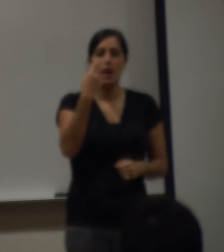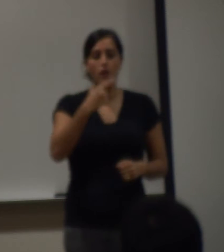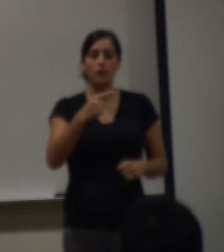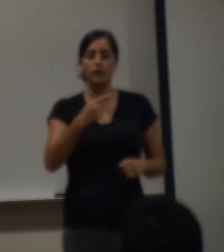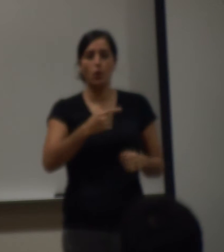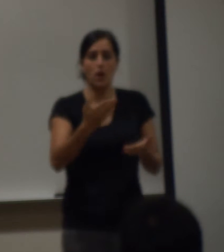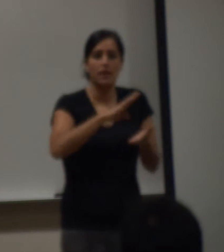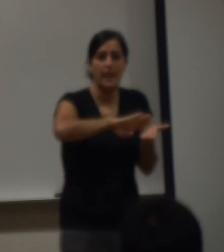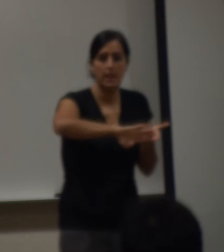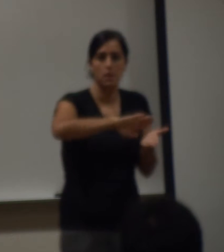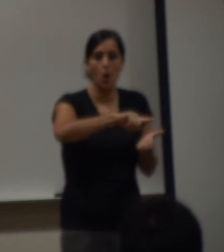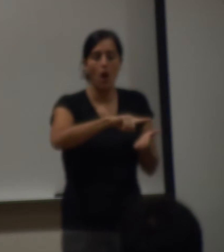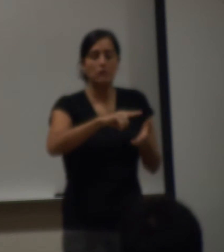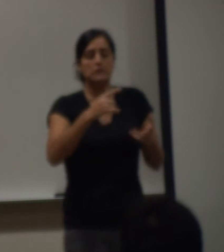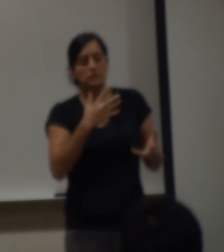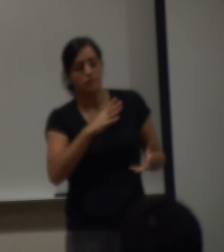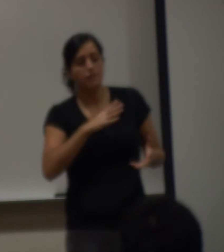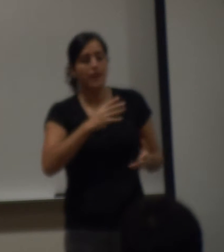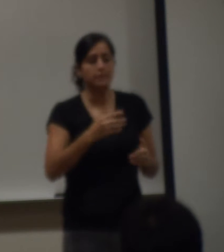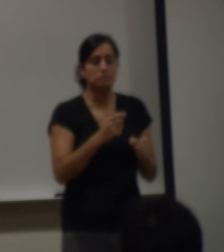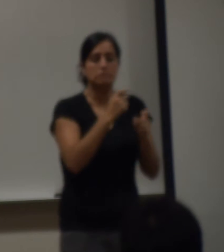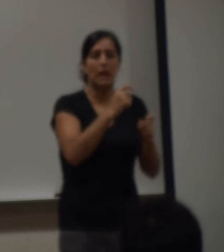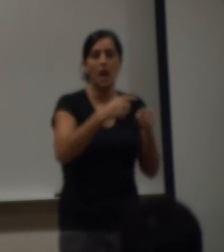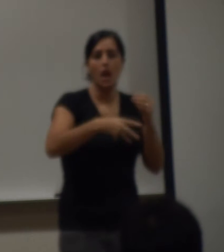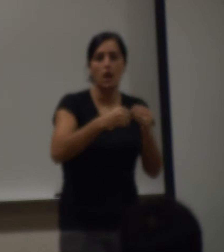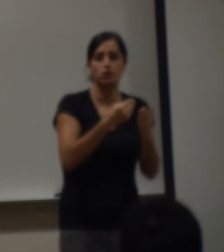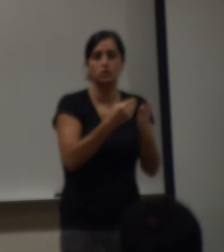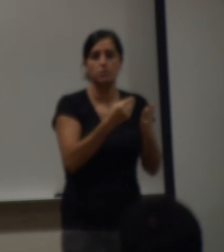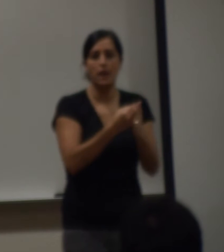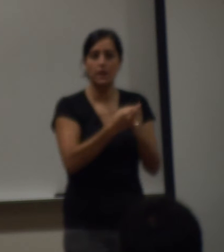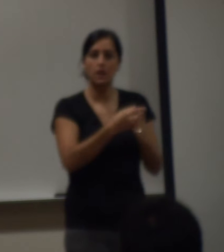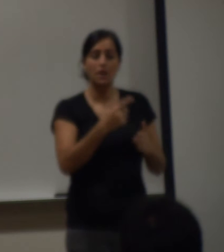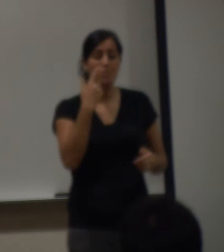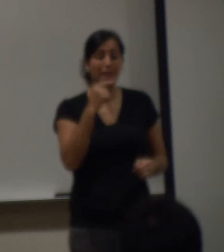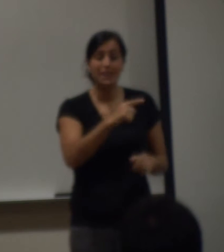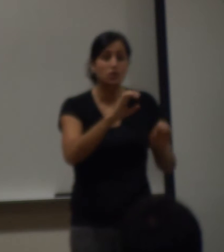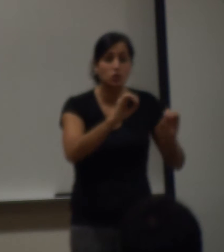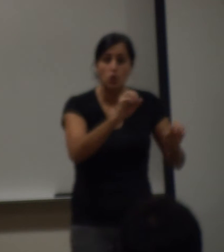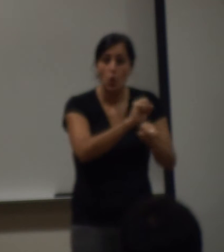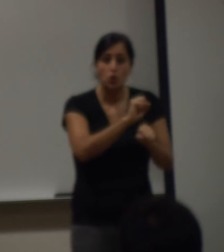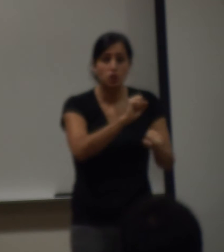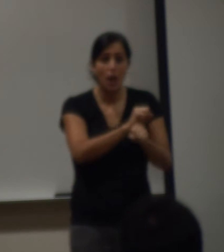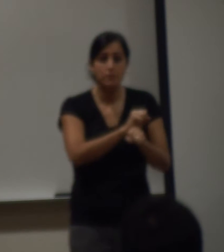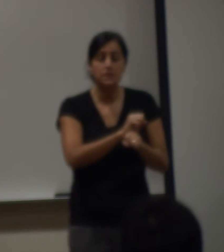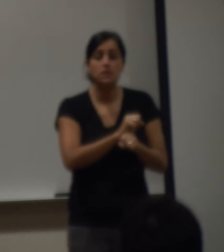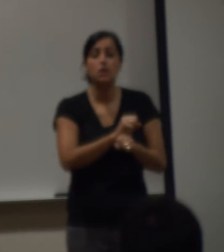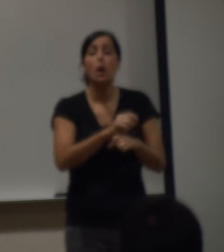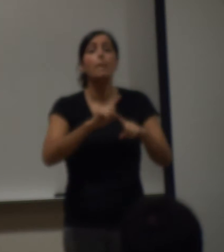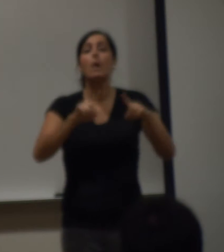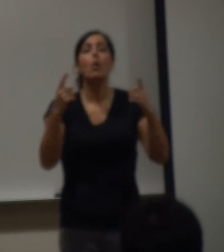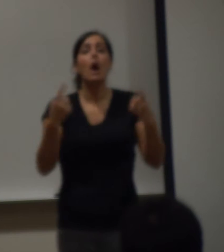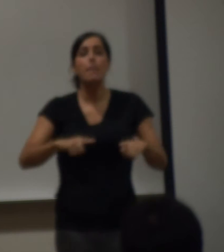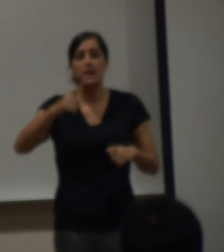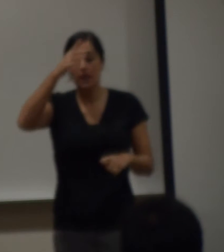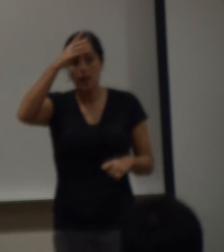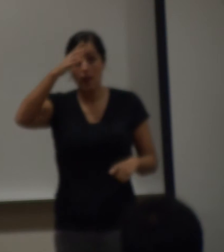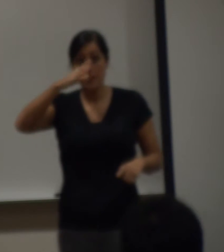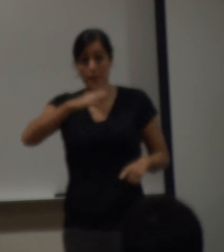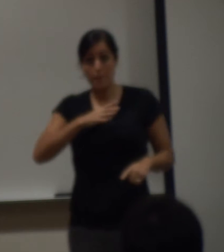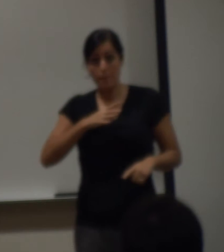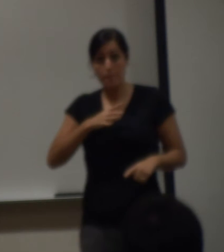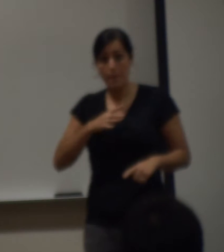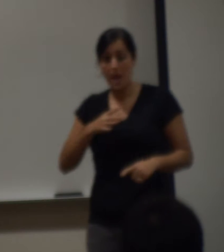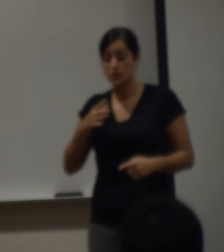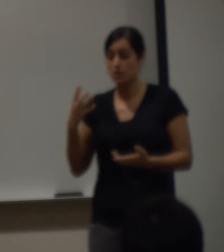because there were no jobs in the area where they were working, a lot of the men took the severance pay, hired